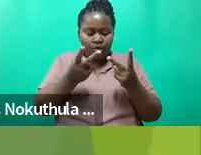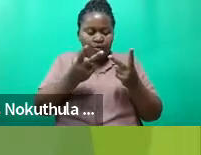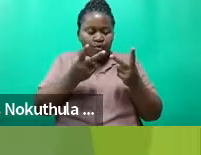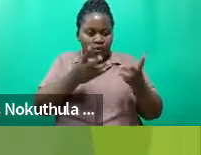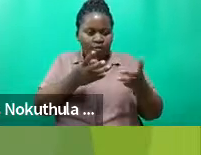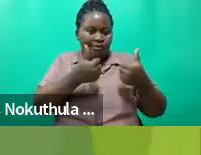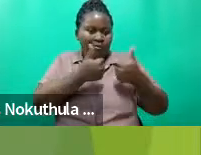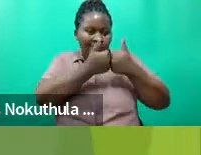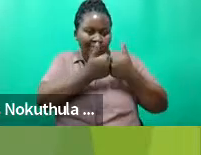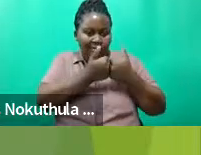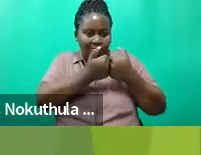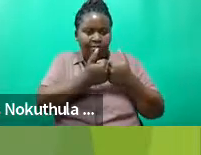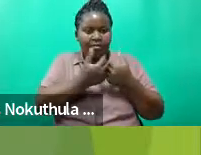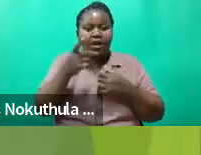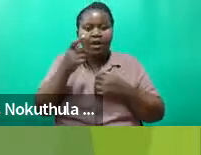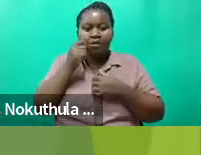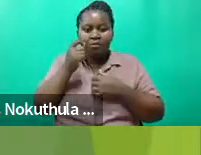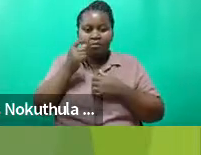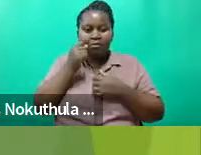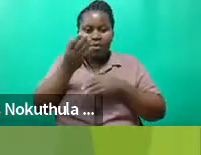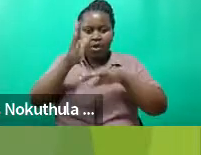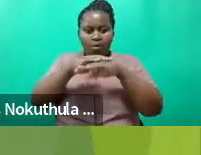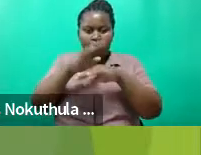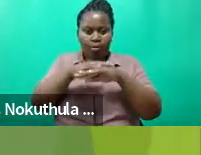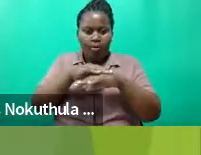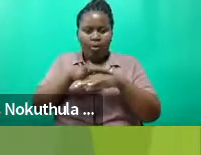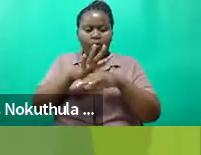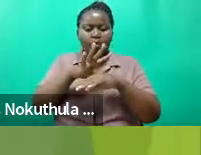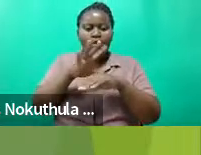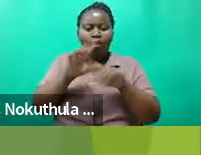male counterparts are considered more masculine and are